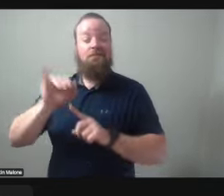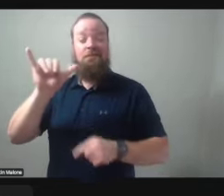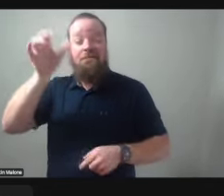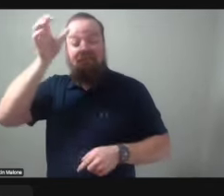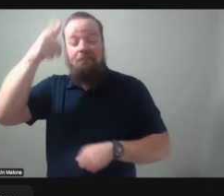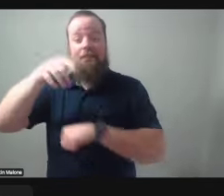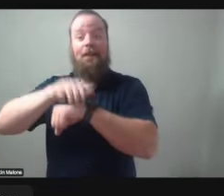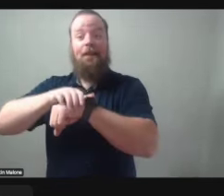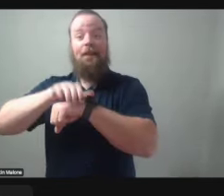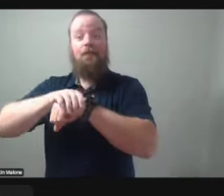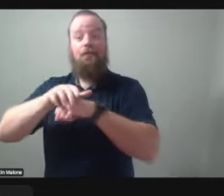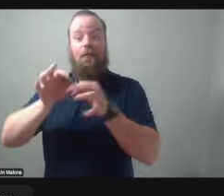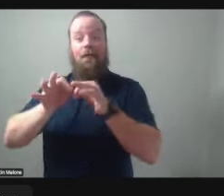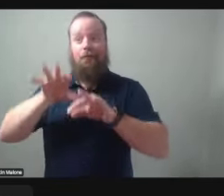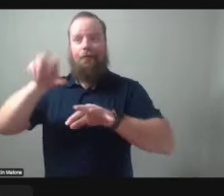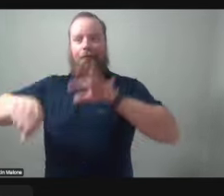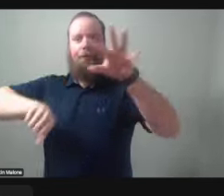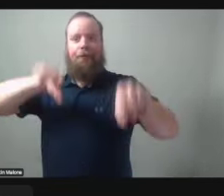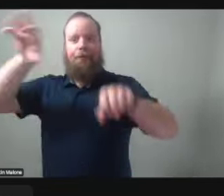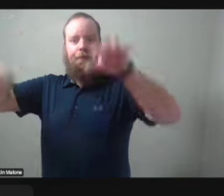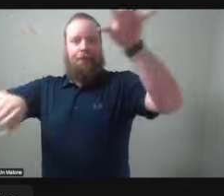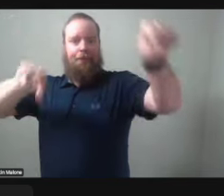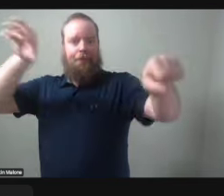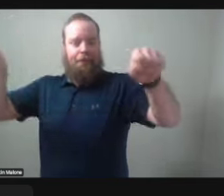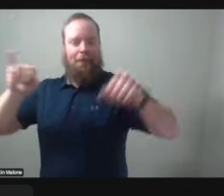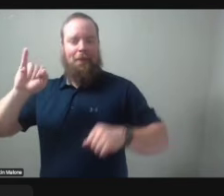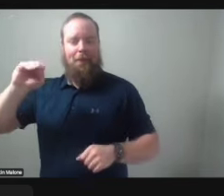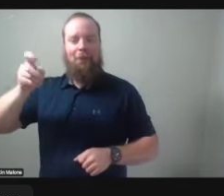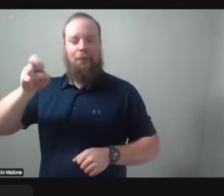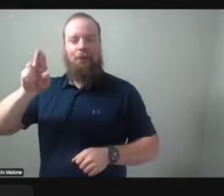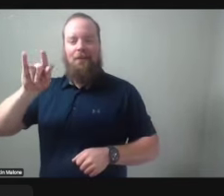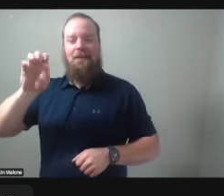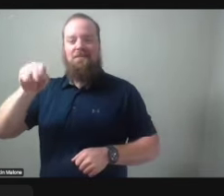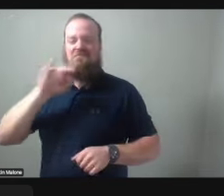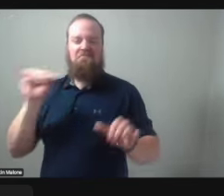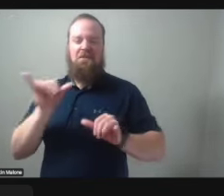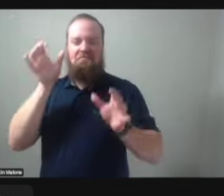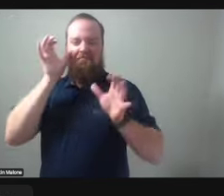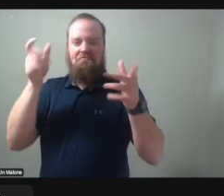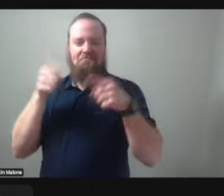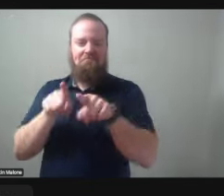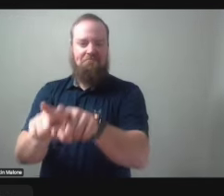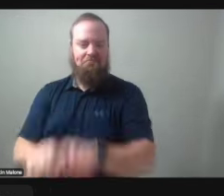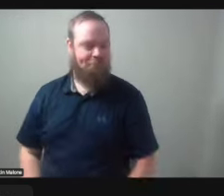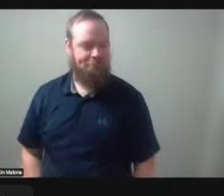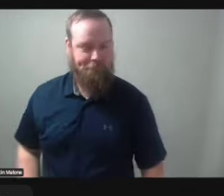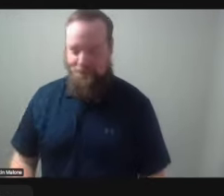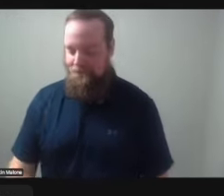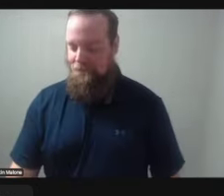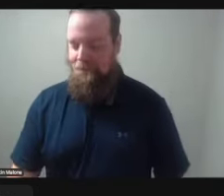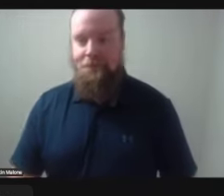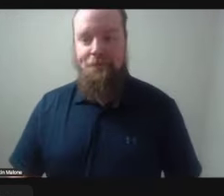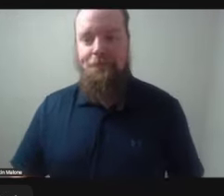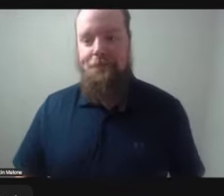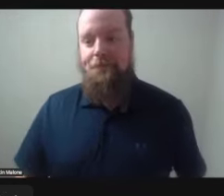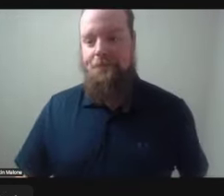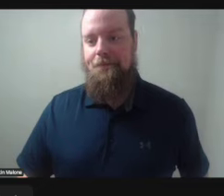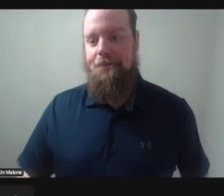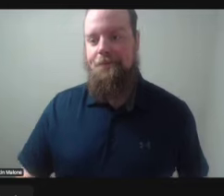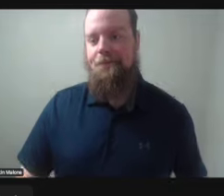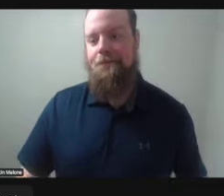function in mainstream society. And so they will reject their natural language and take an American Sign Language, just like imperialism and